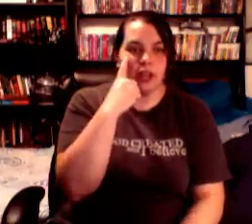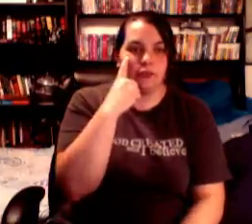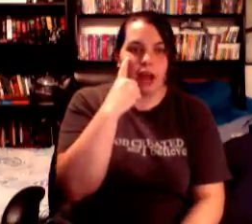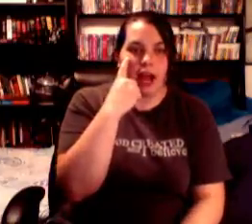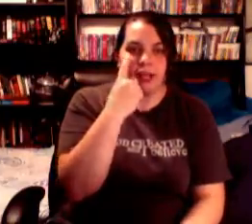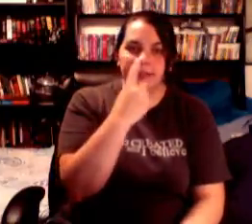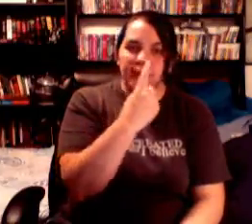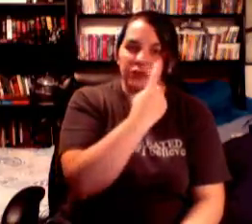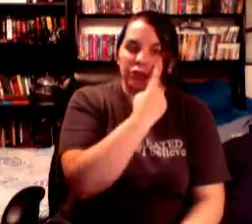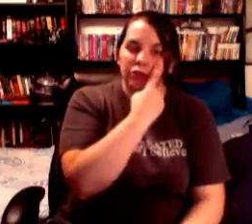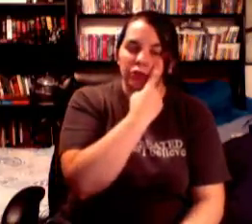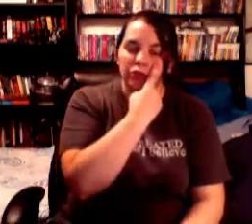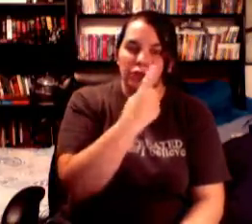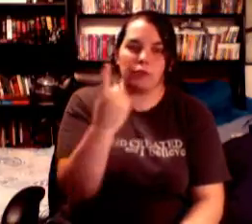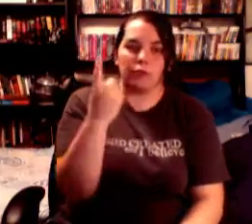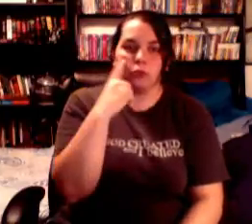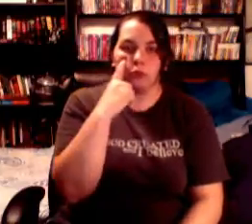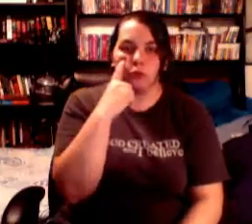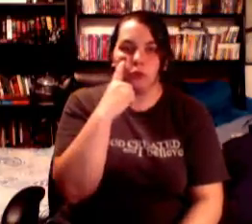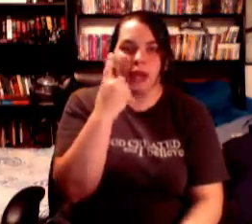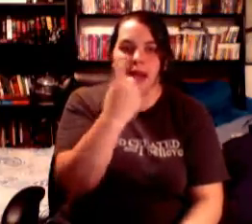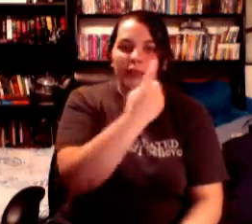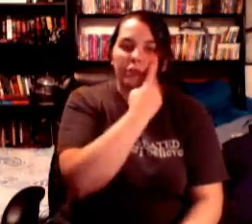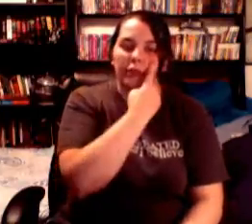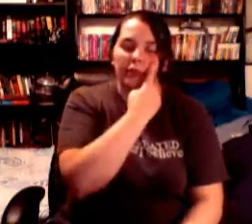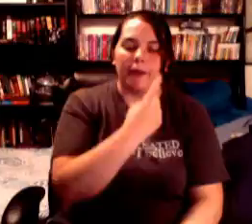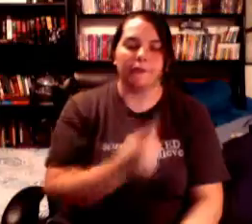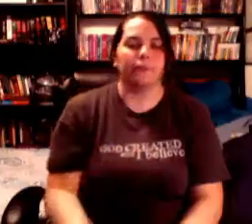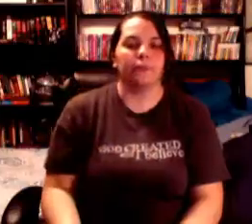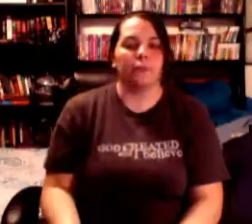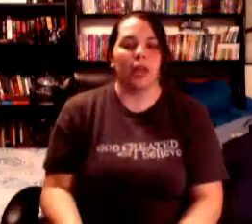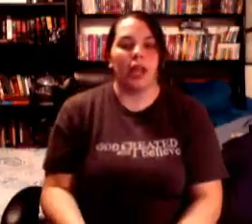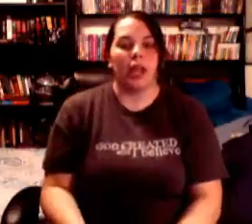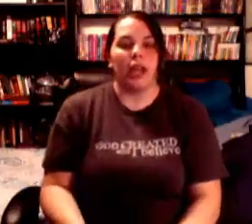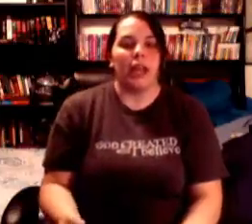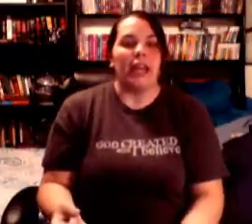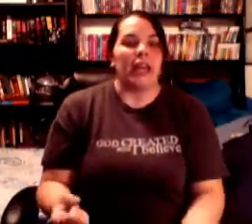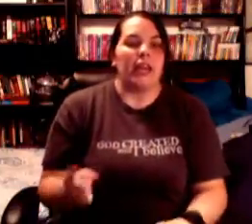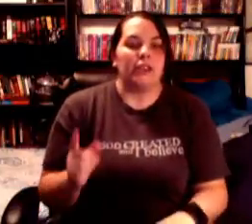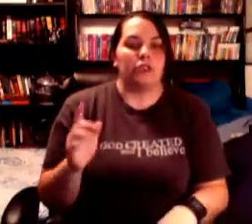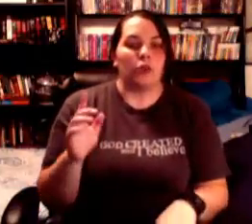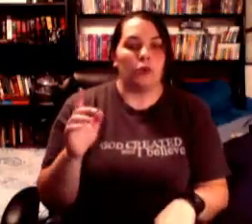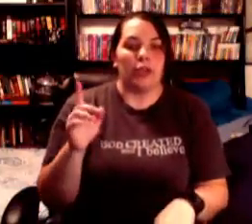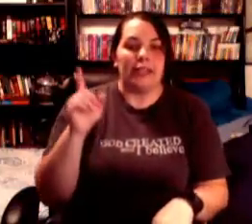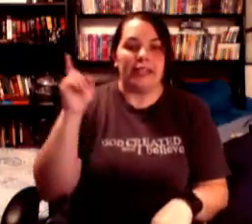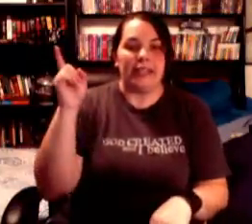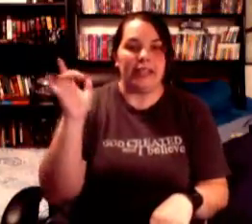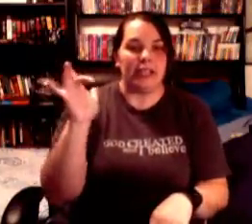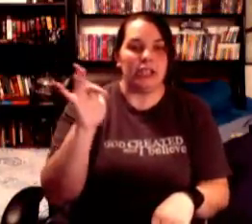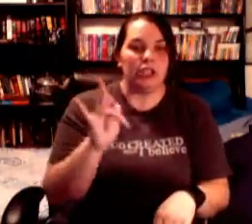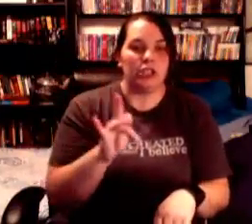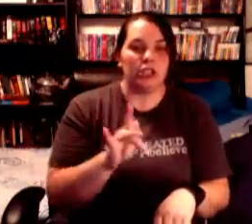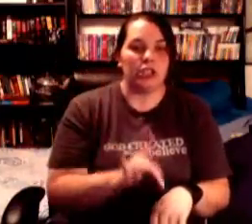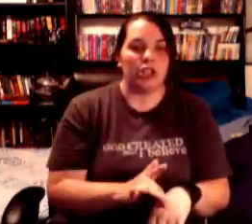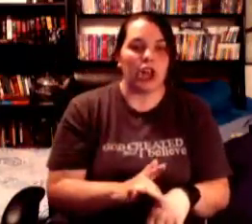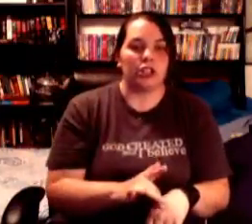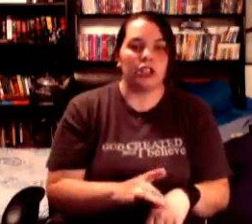for eyes and just go from your right eye to your left eye. So he